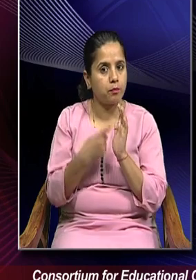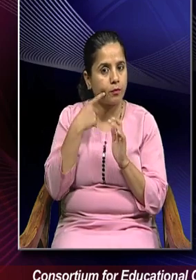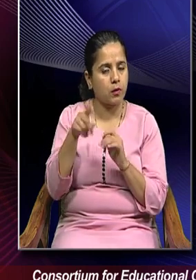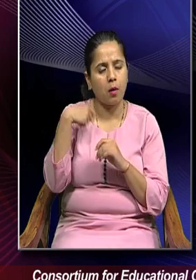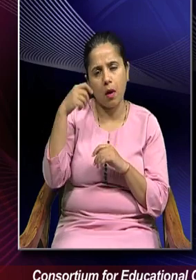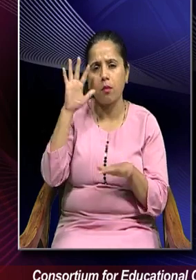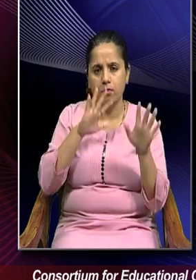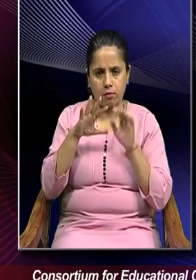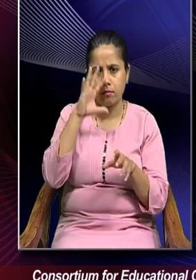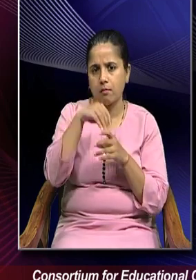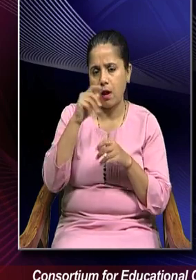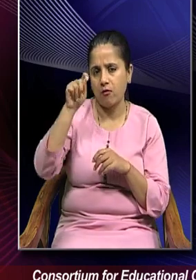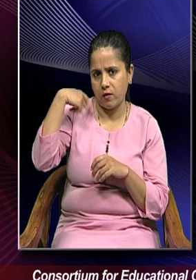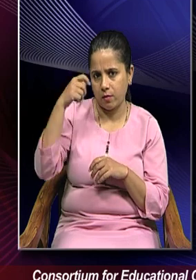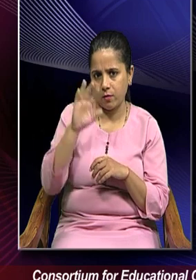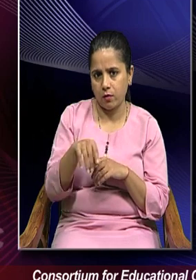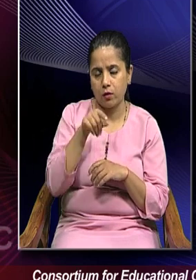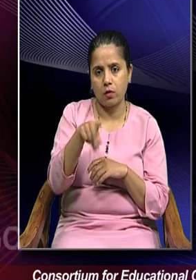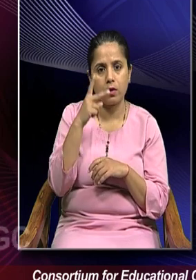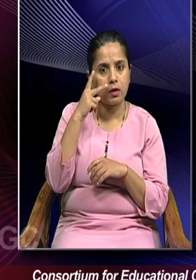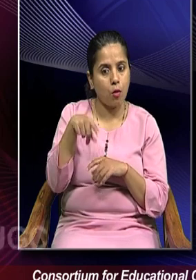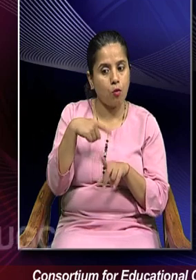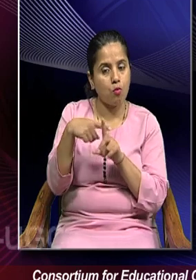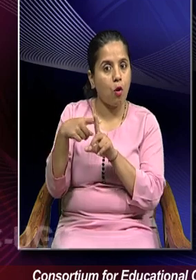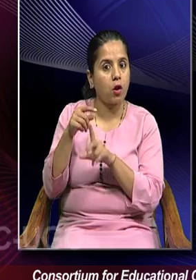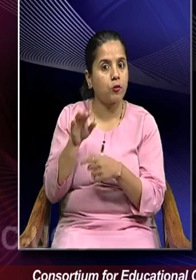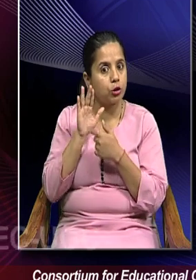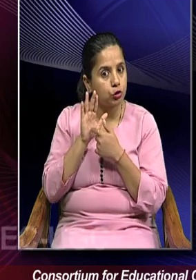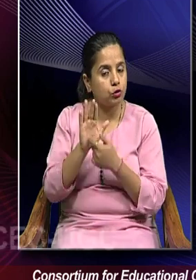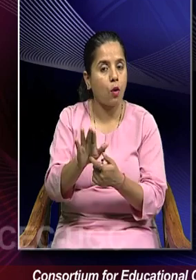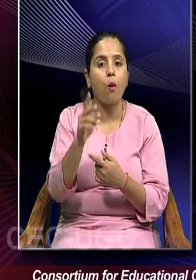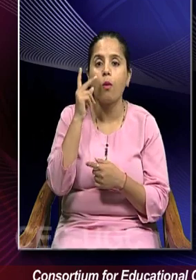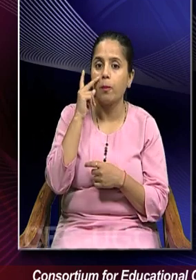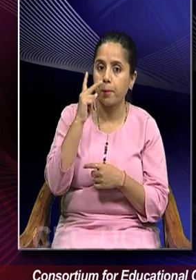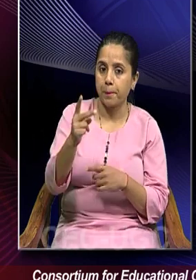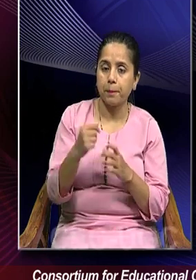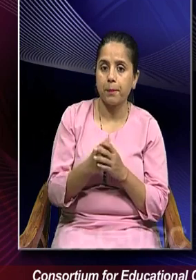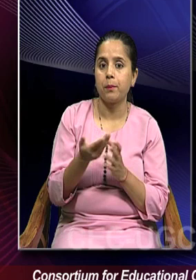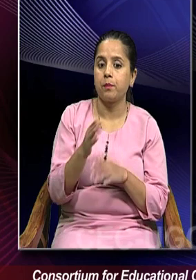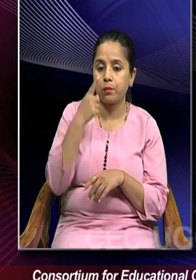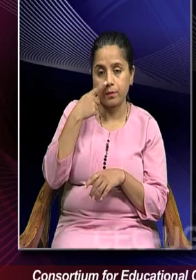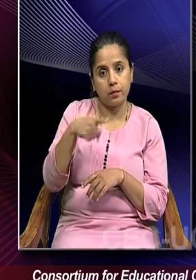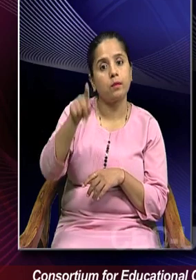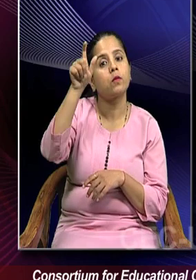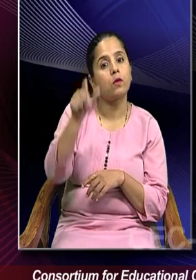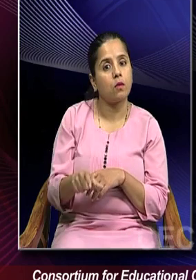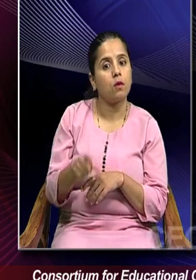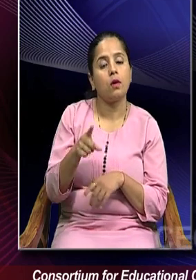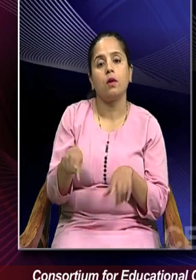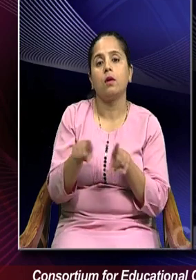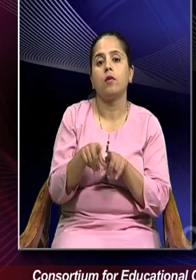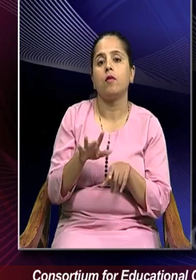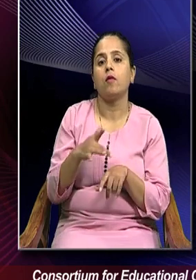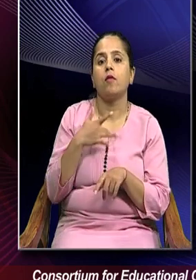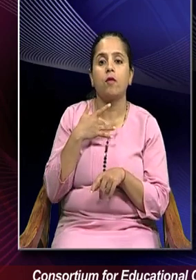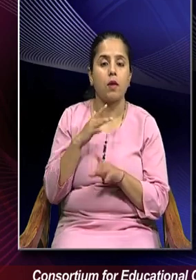the film, and the positivity which is being shown and by her is also in a